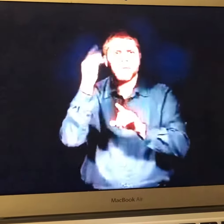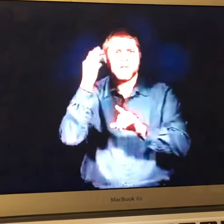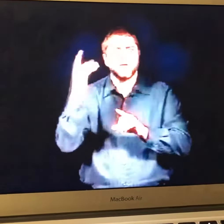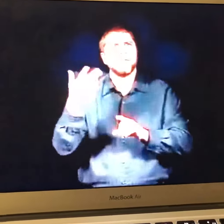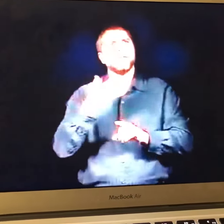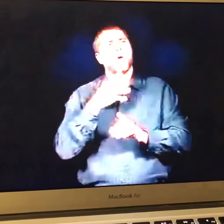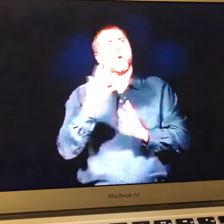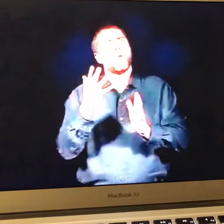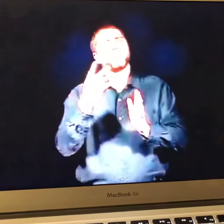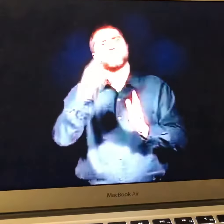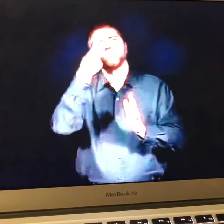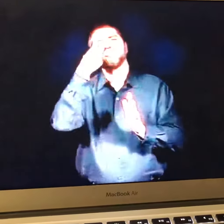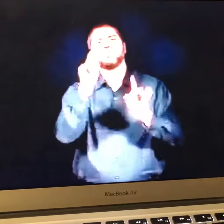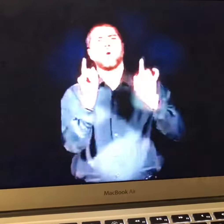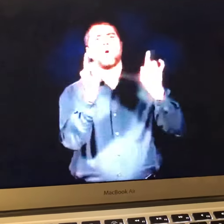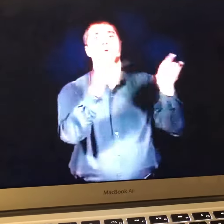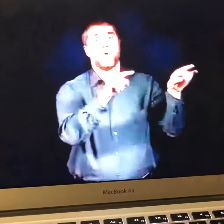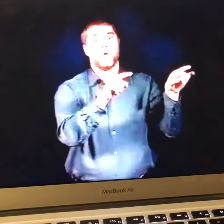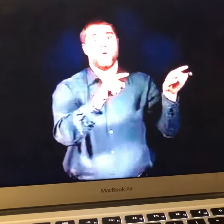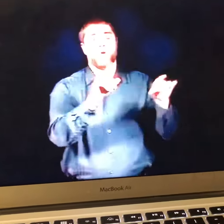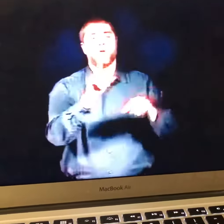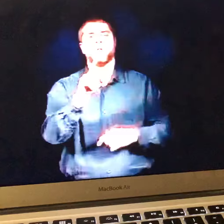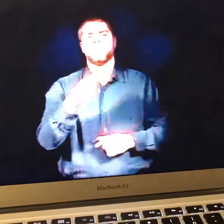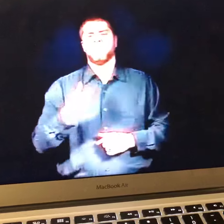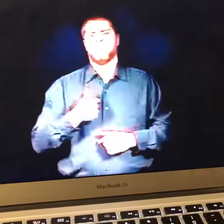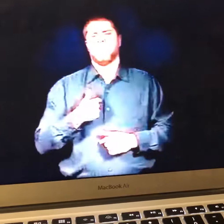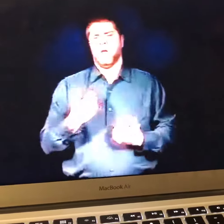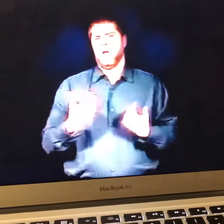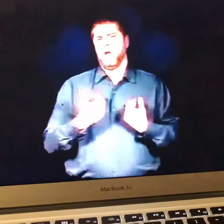of a positive one when visiting the dentist for the first time.